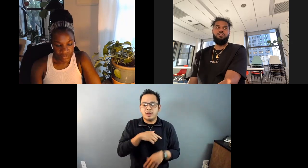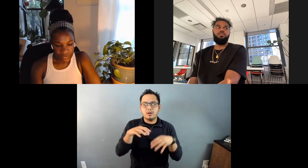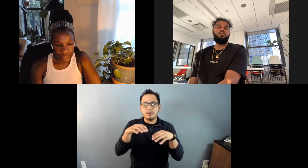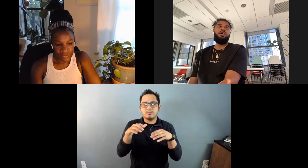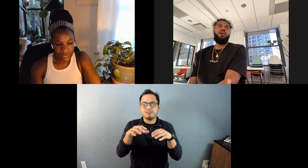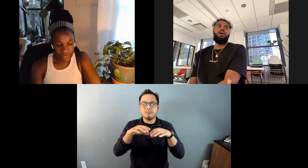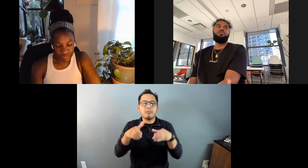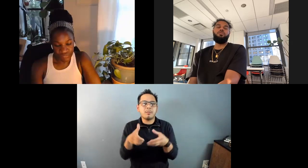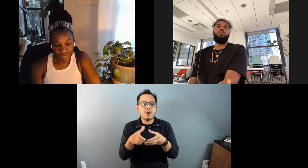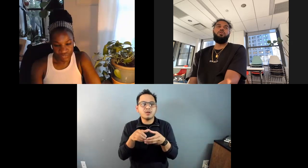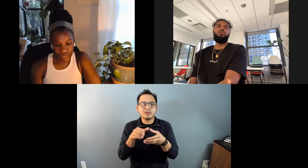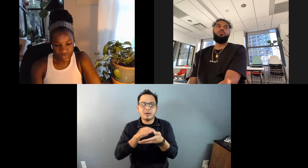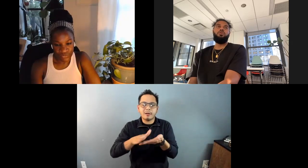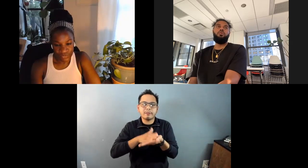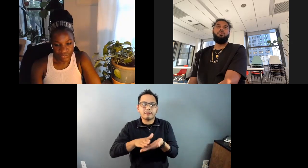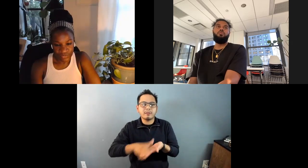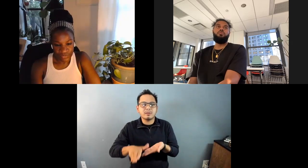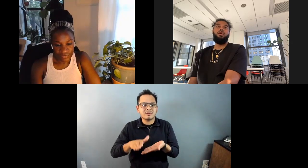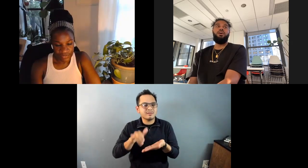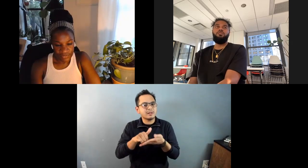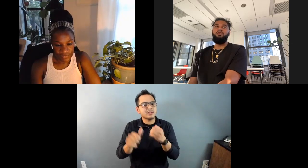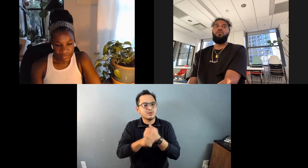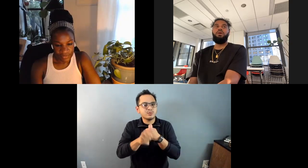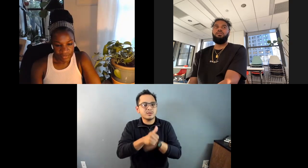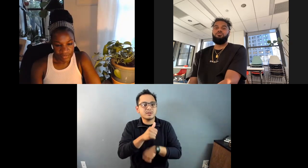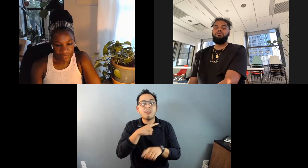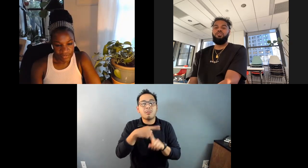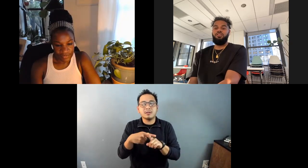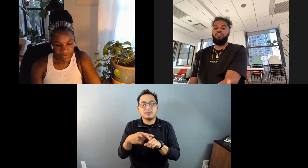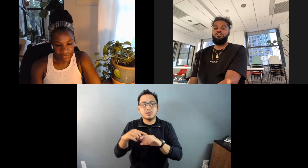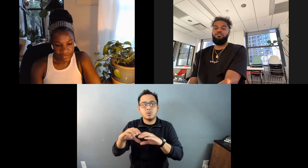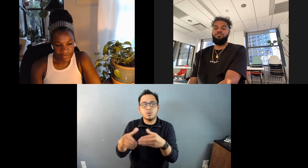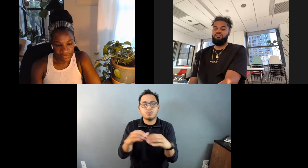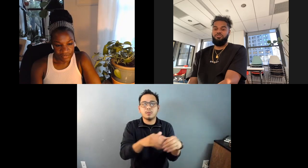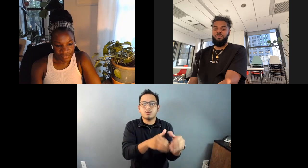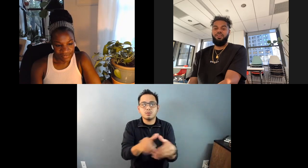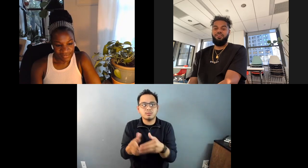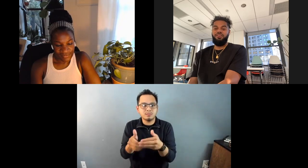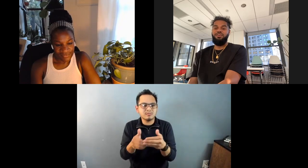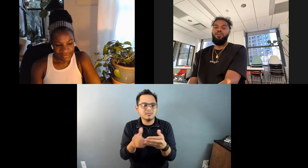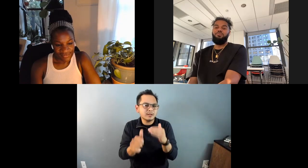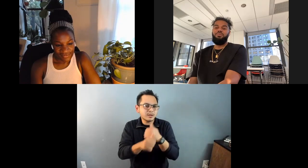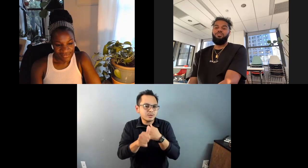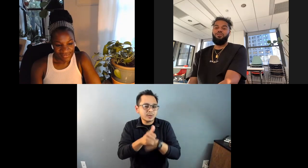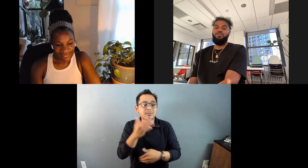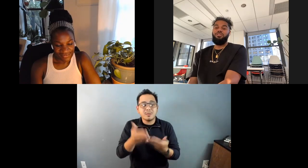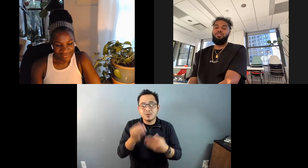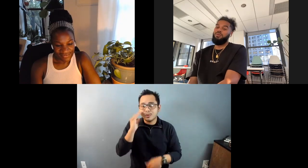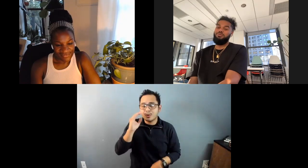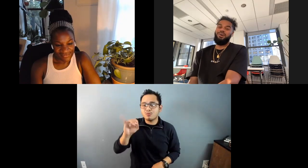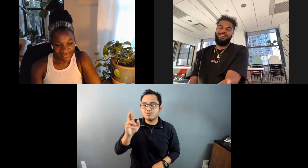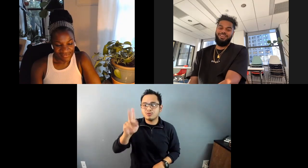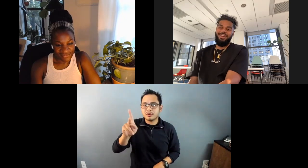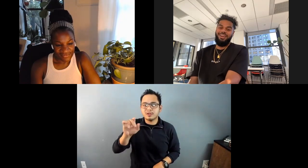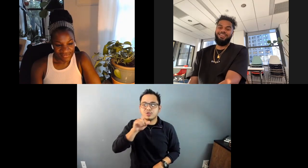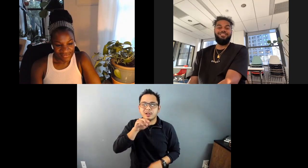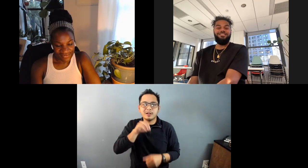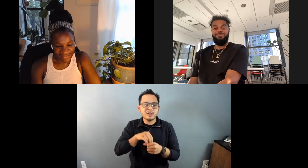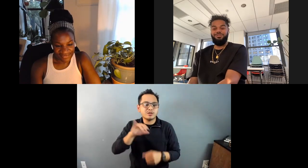like there's Indo-Caribbeans and Caribbeans and like all of these things, and you just learn these things just having friends more than you really do in